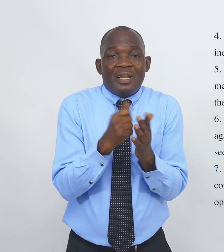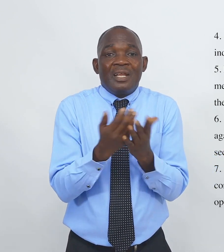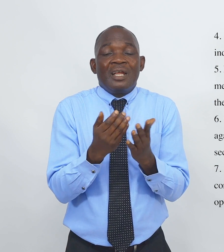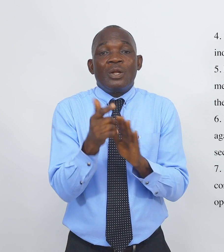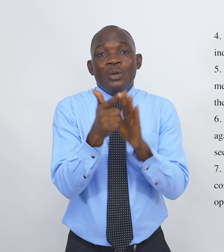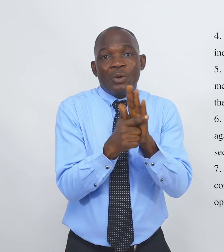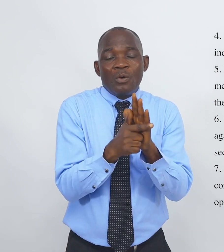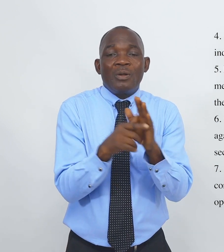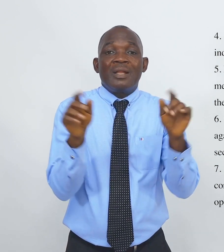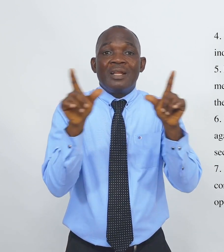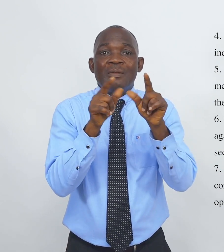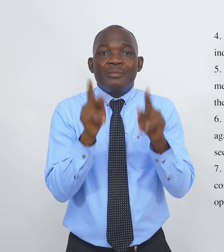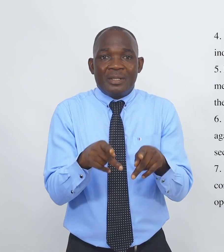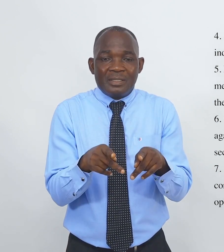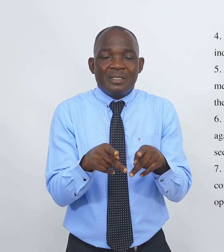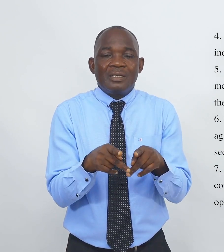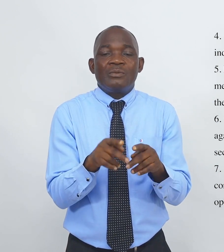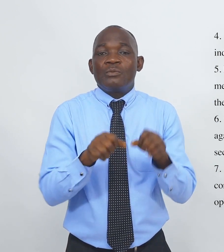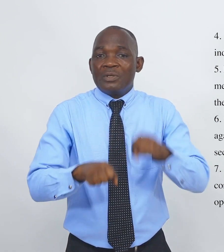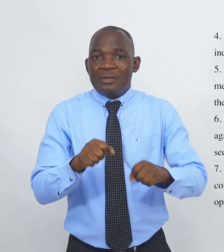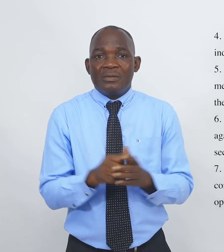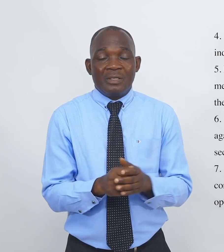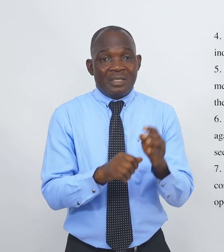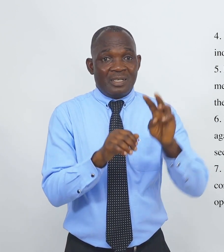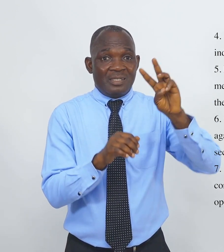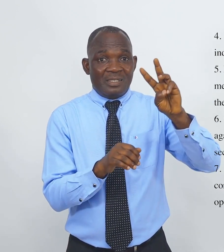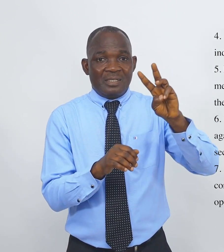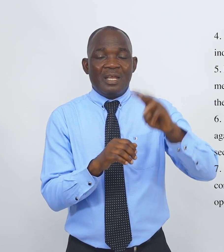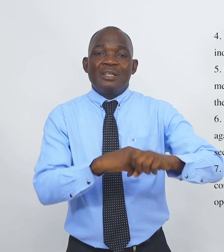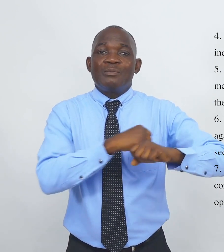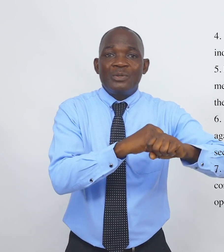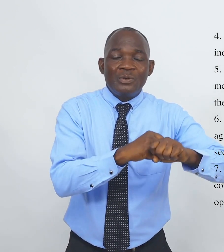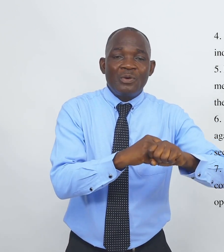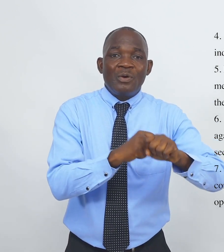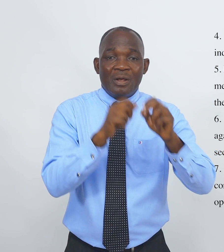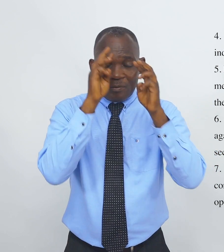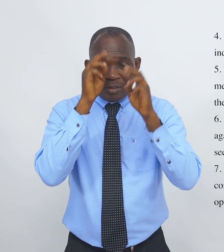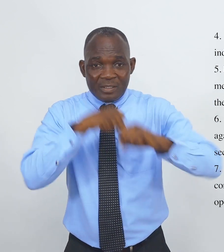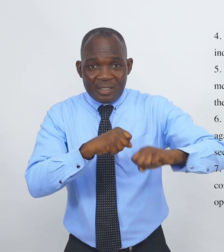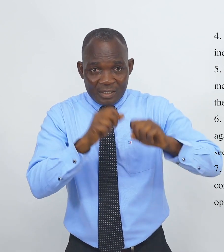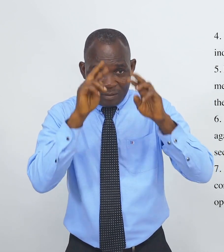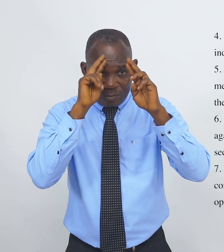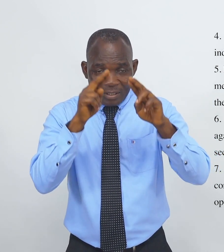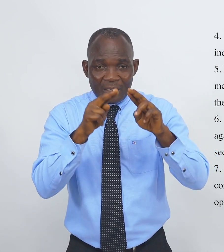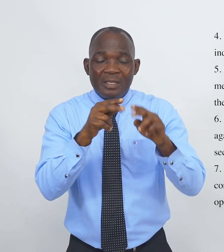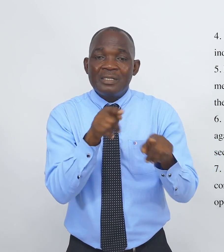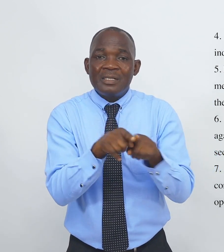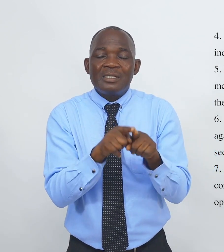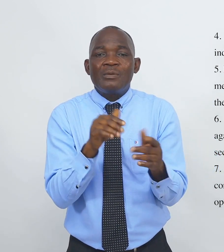the solvency of a license holder is in doubt. 6. Protect the integrity of the securities market